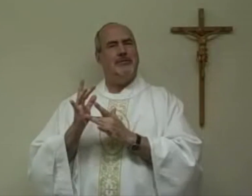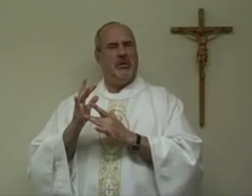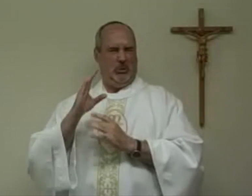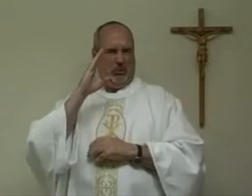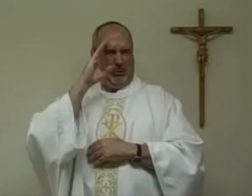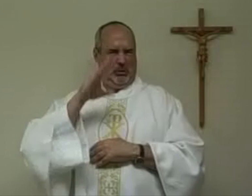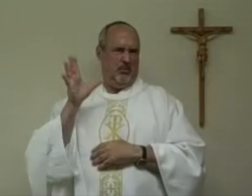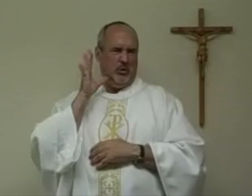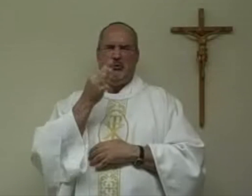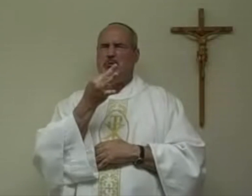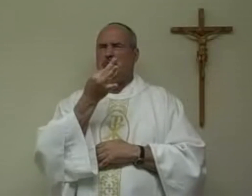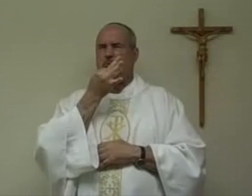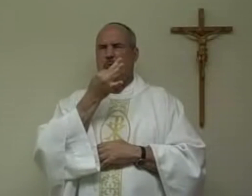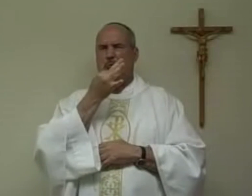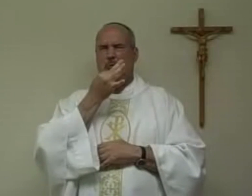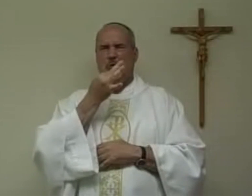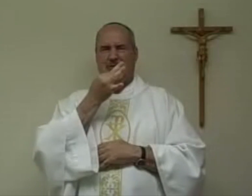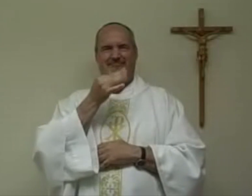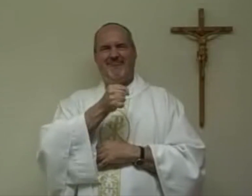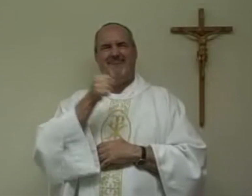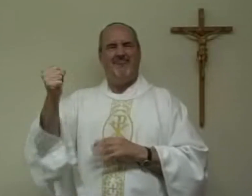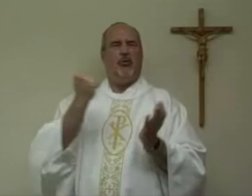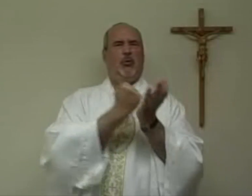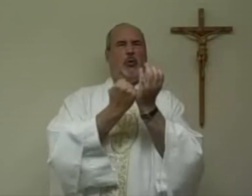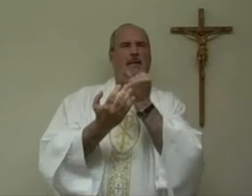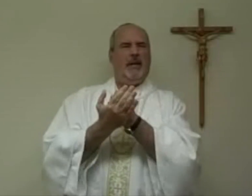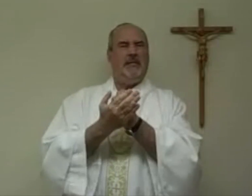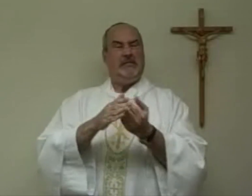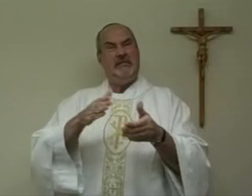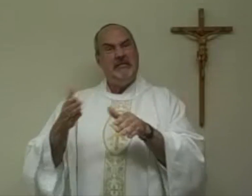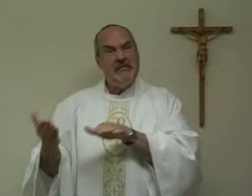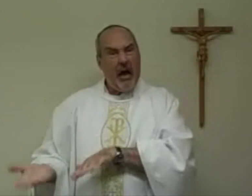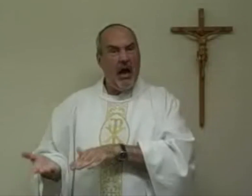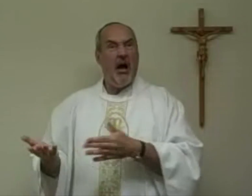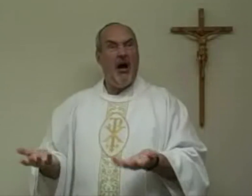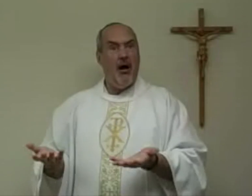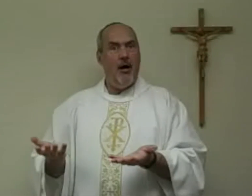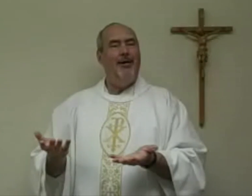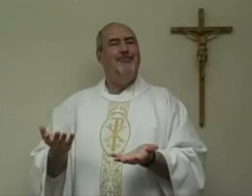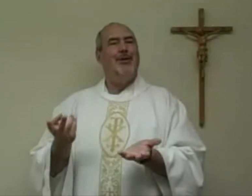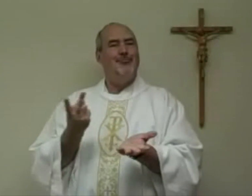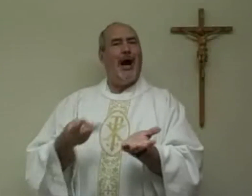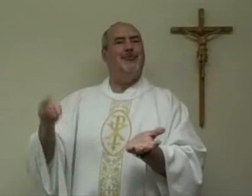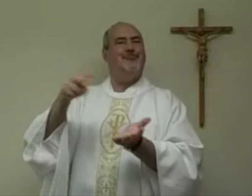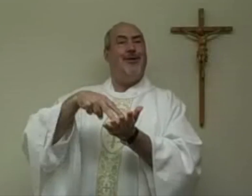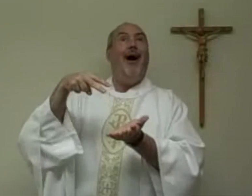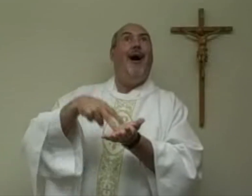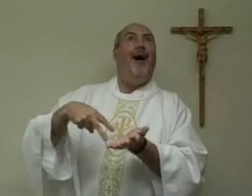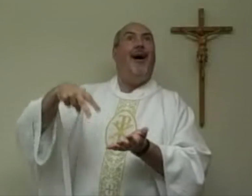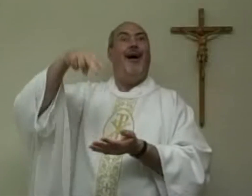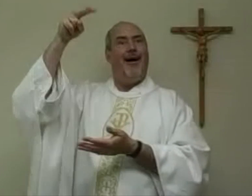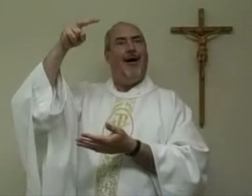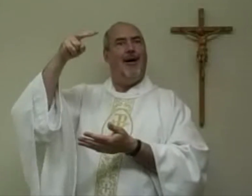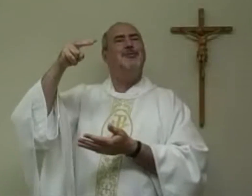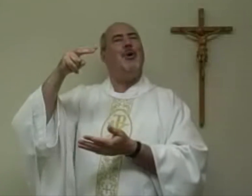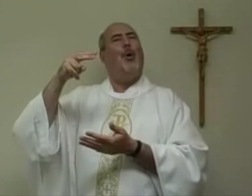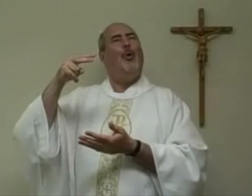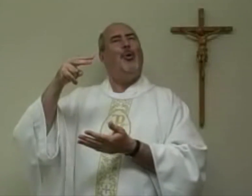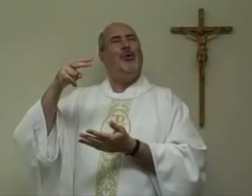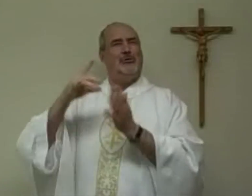church teachings says that Jesus knew that soon he would be crucified and that he would